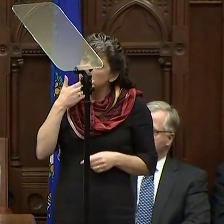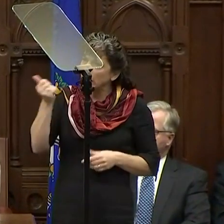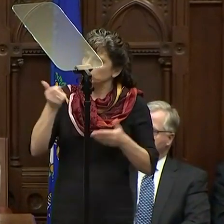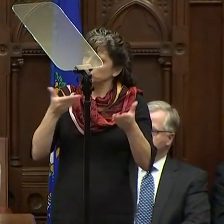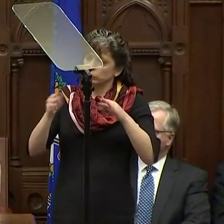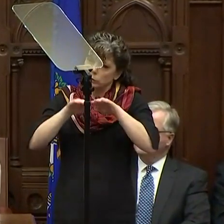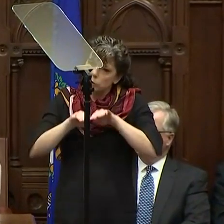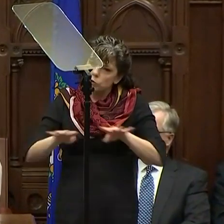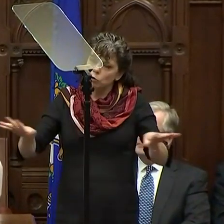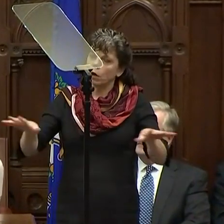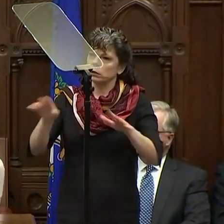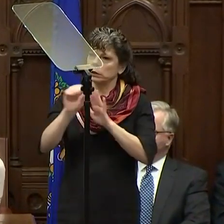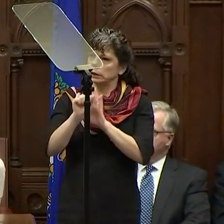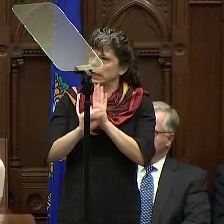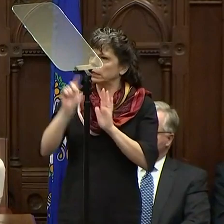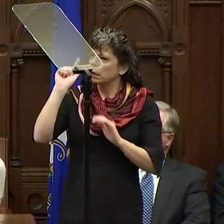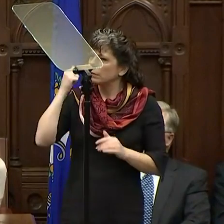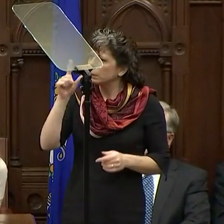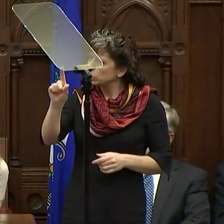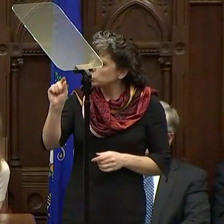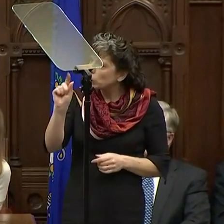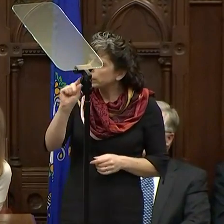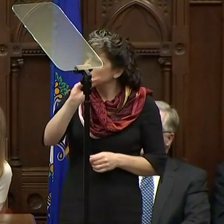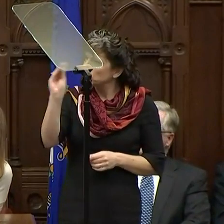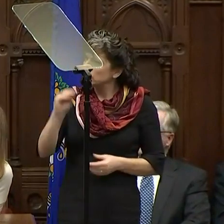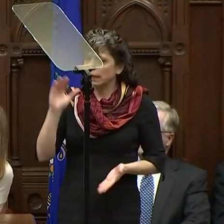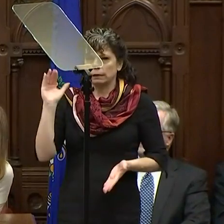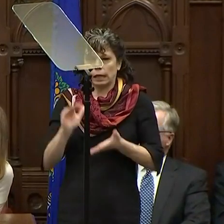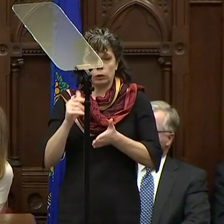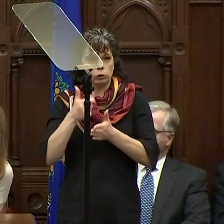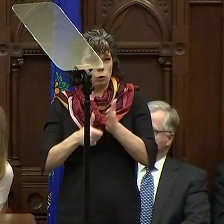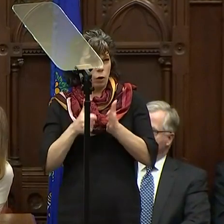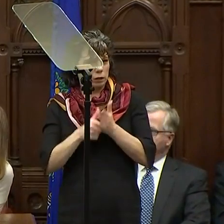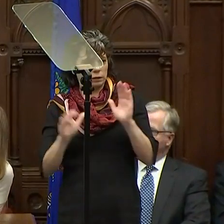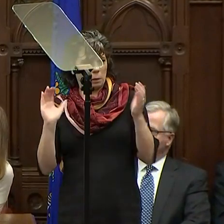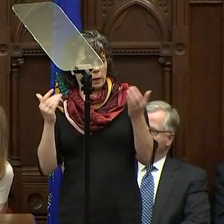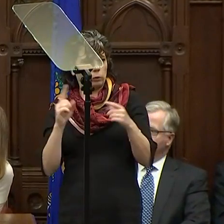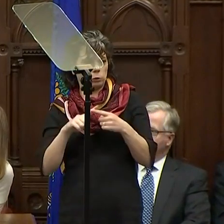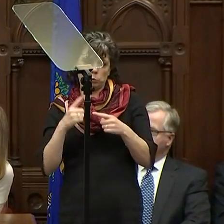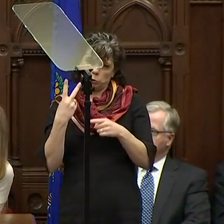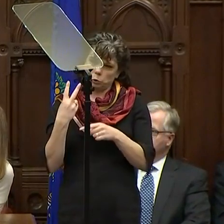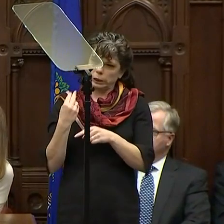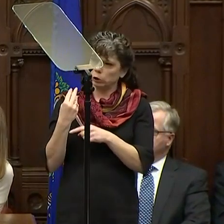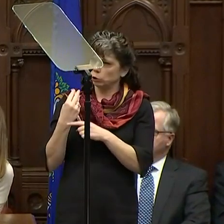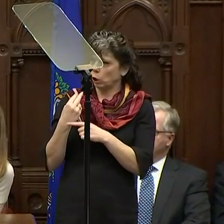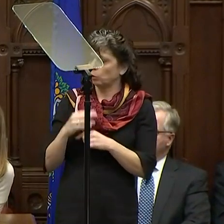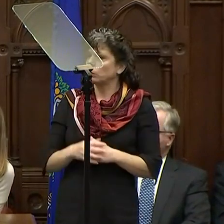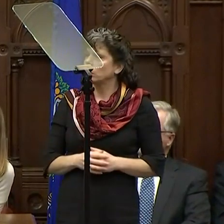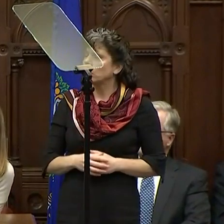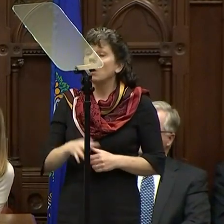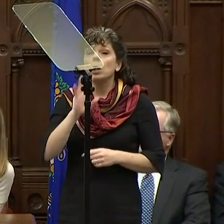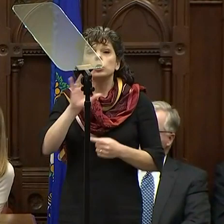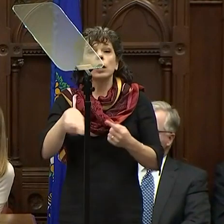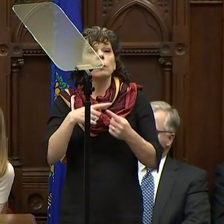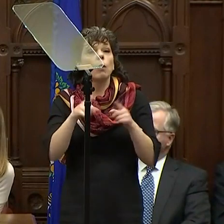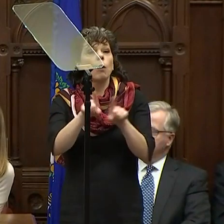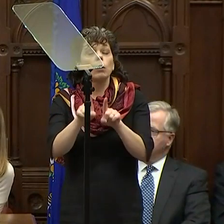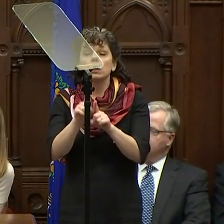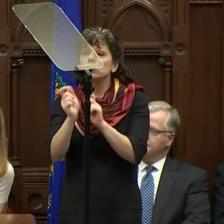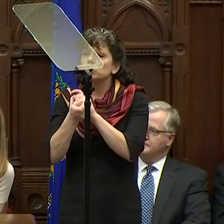government at 20% less cost than just a couple years ago. And talk about changing